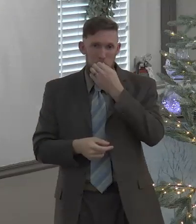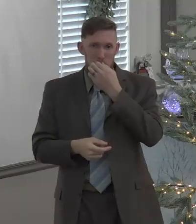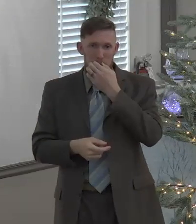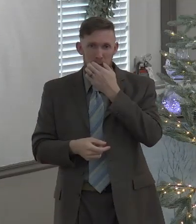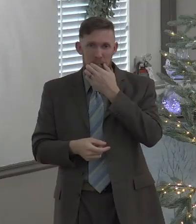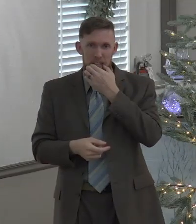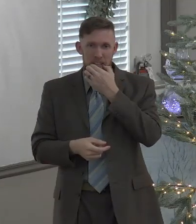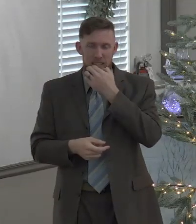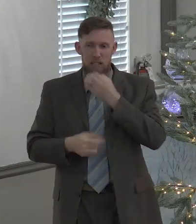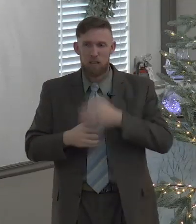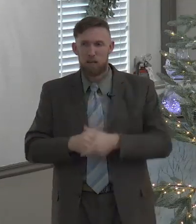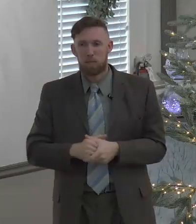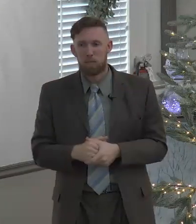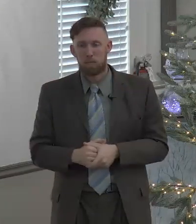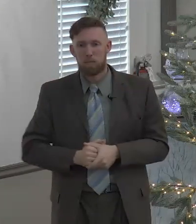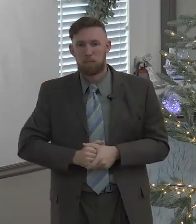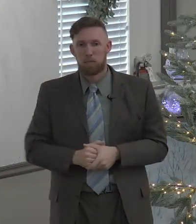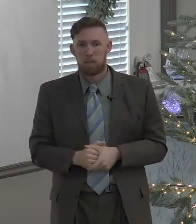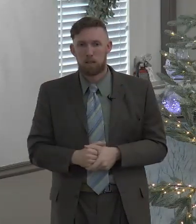We teased about that.